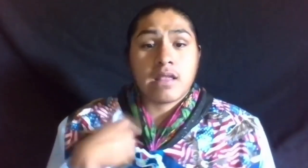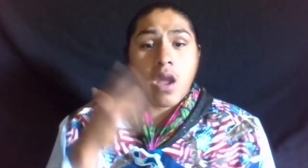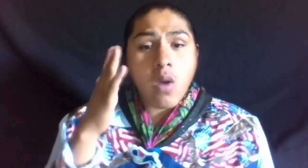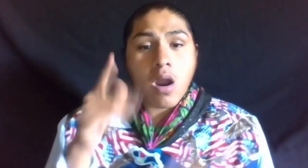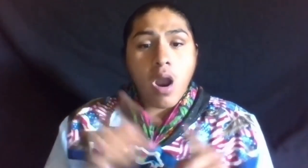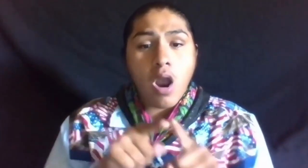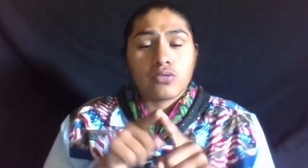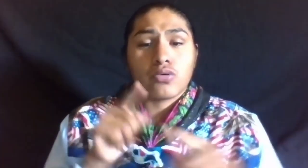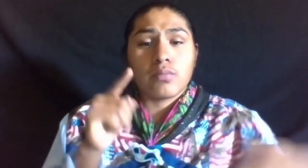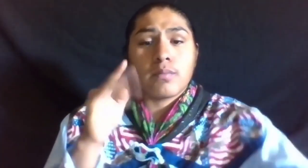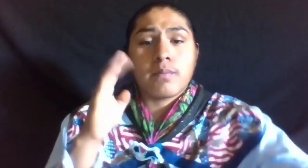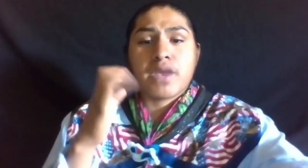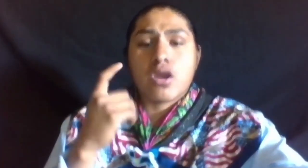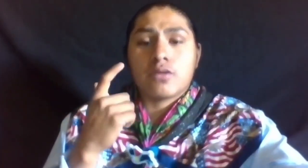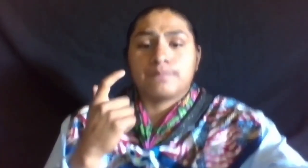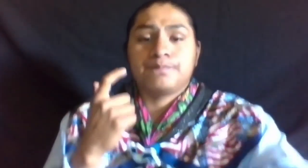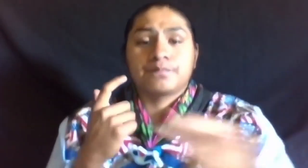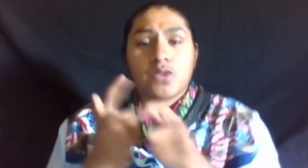childhood teaching,